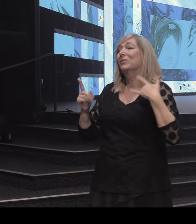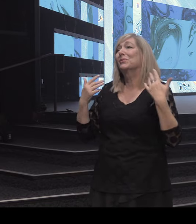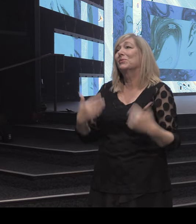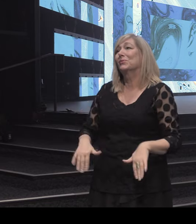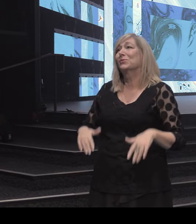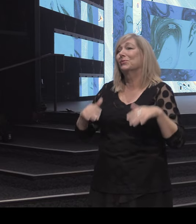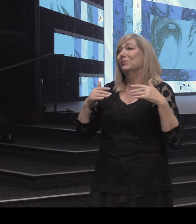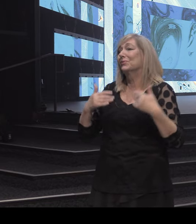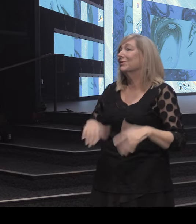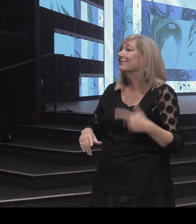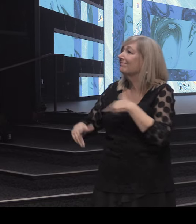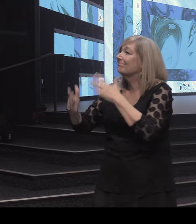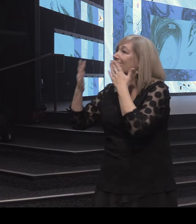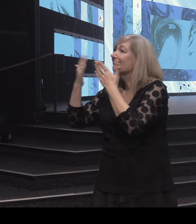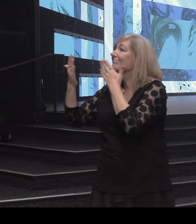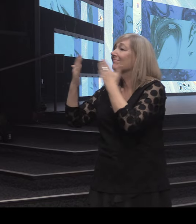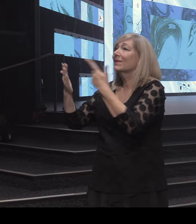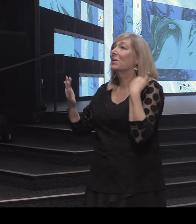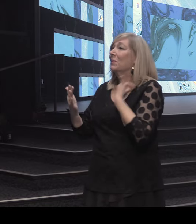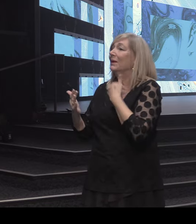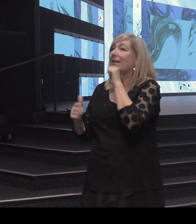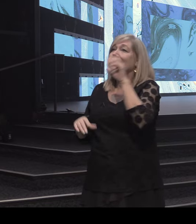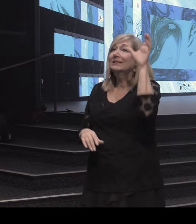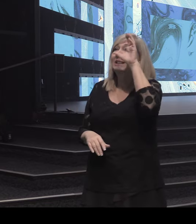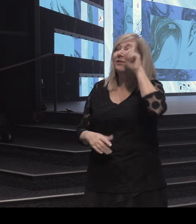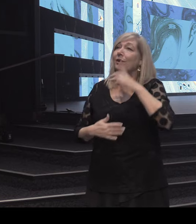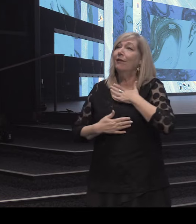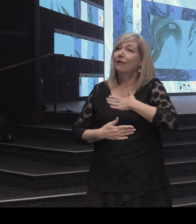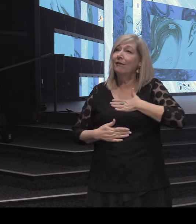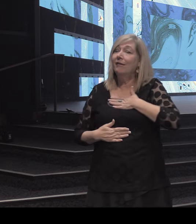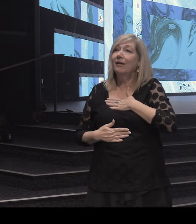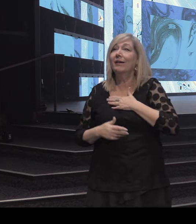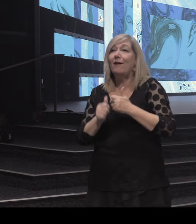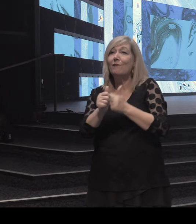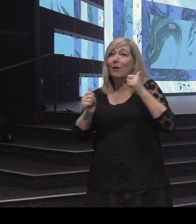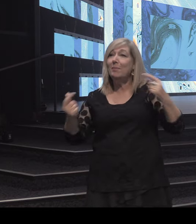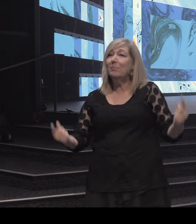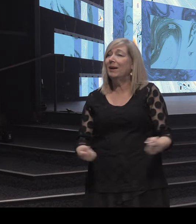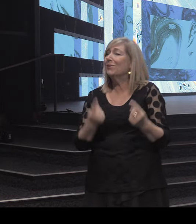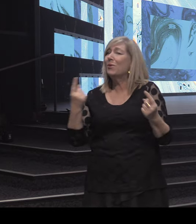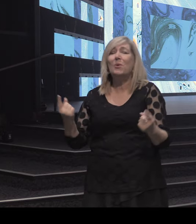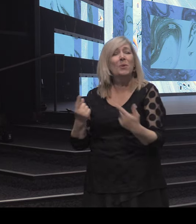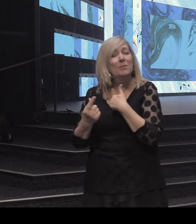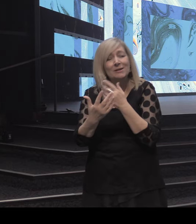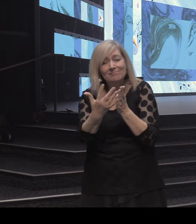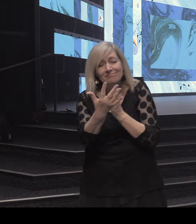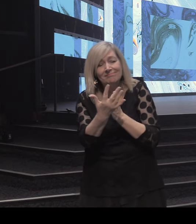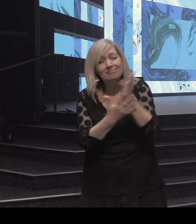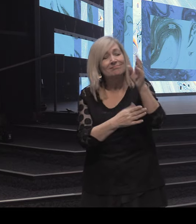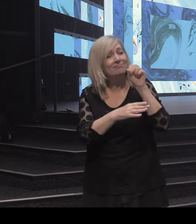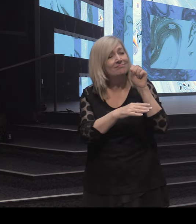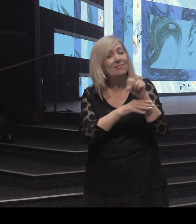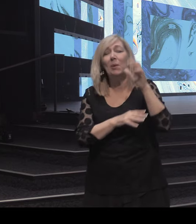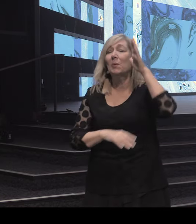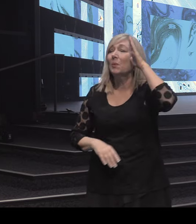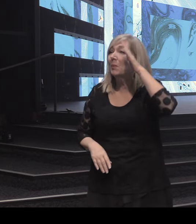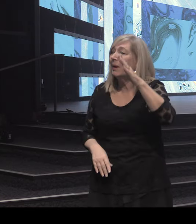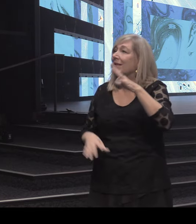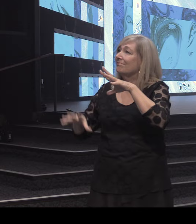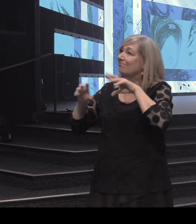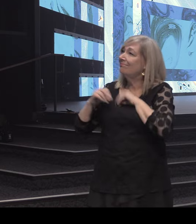hearts, we will not seek pleasure and avoid pain. We will take our cross and follow